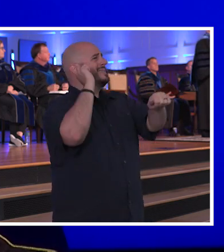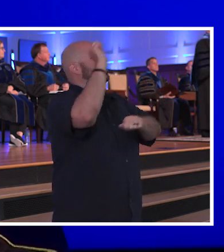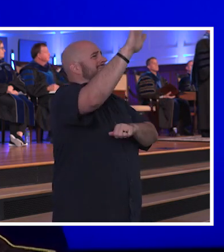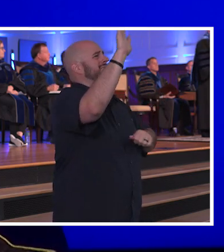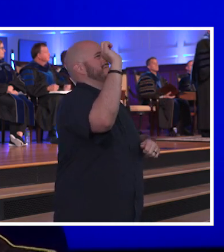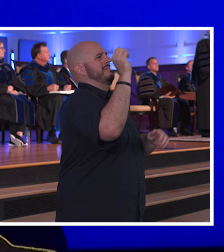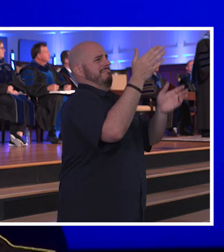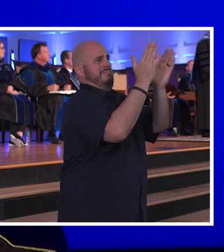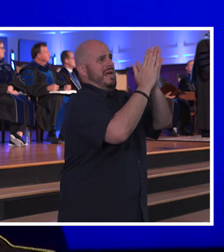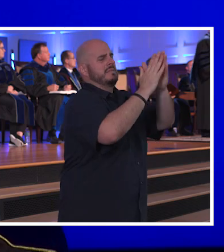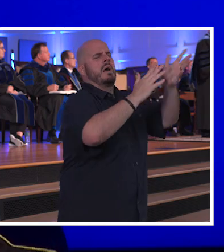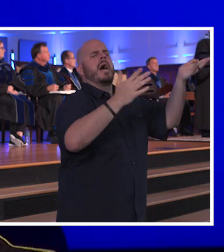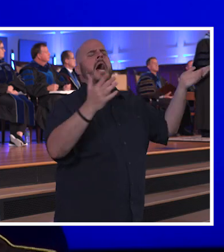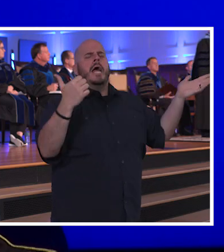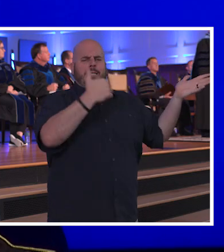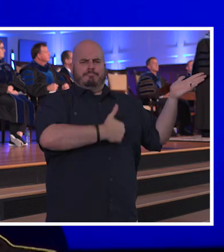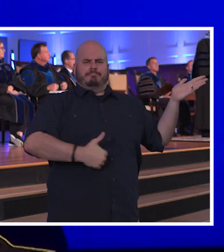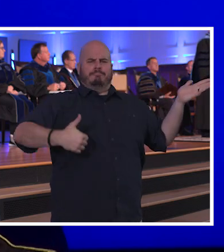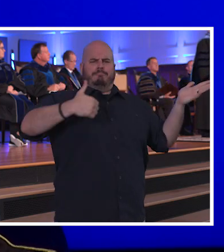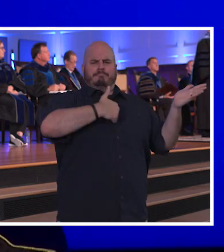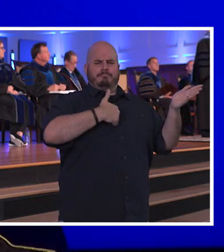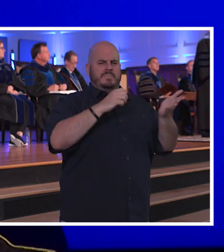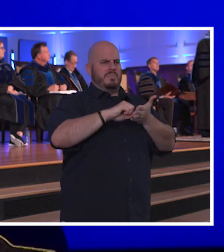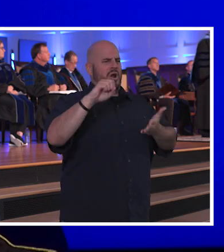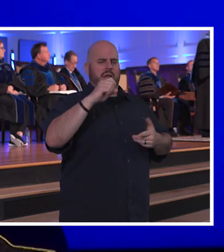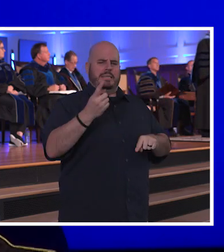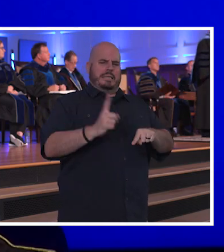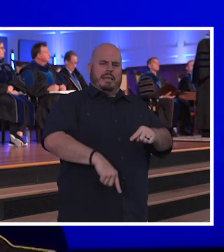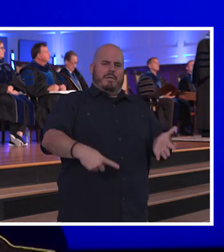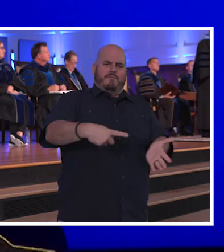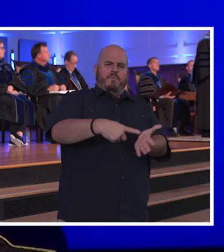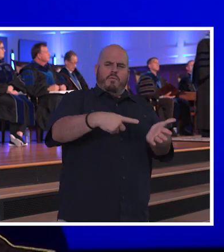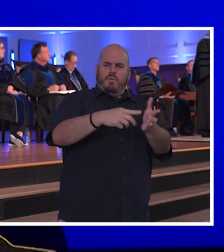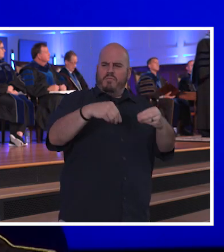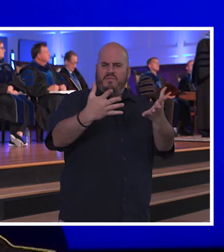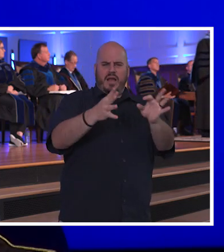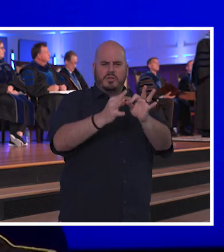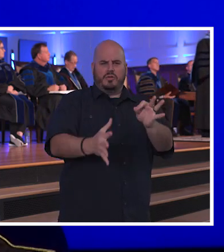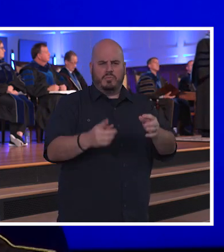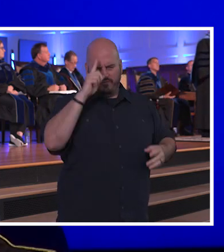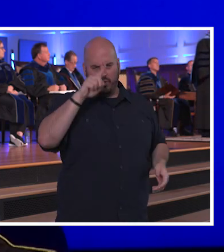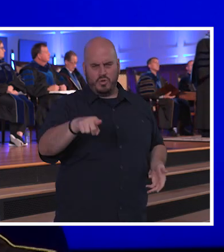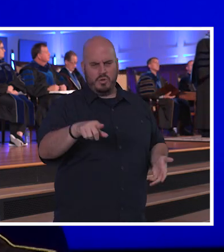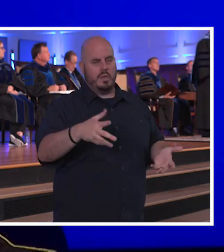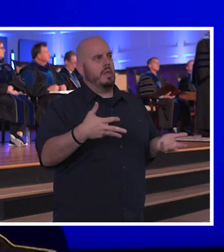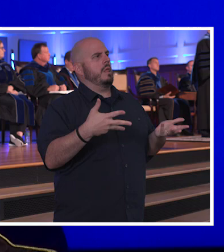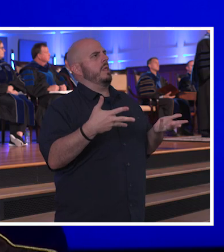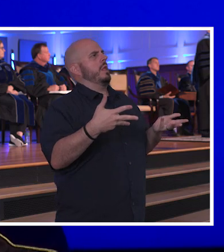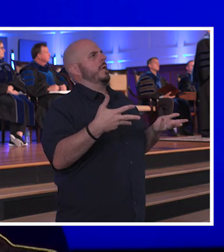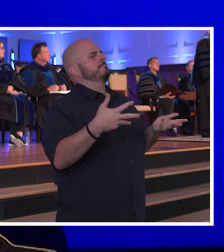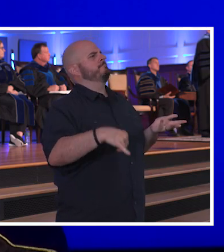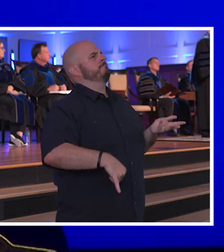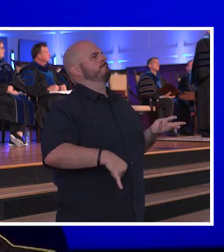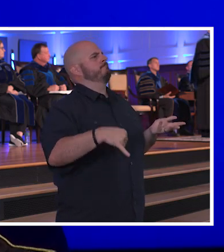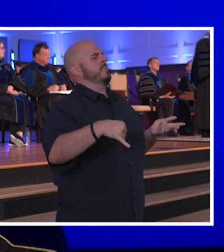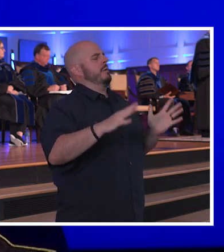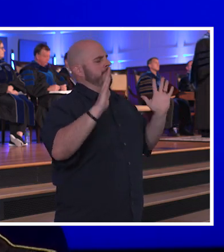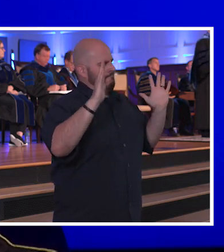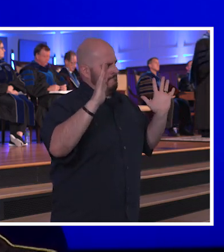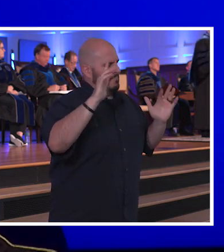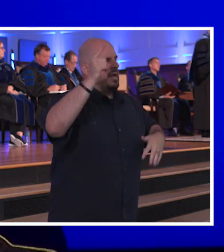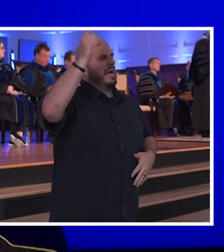her, sorry, we can't afford to provide signers for you. But thankfully, in God's kind providence,